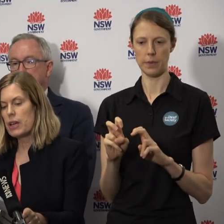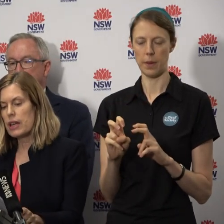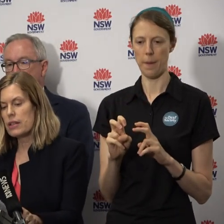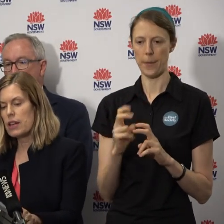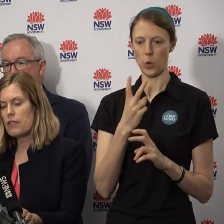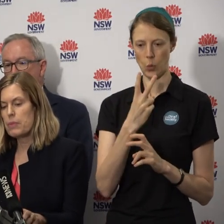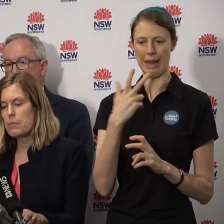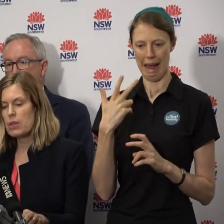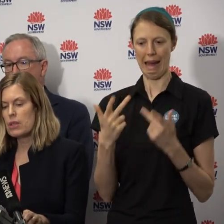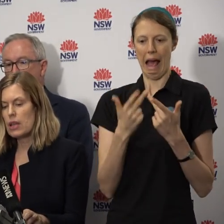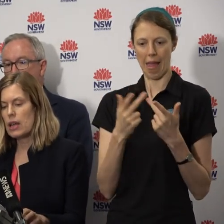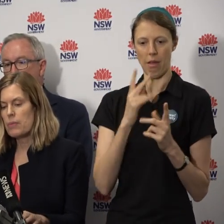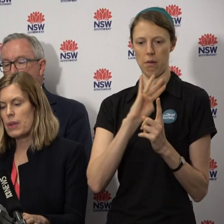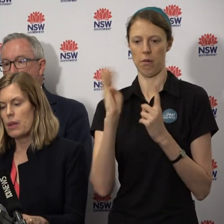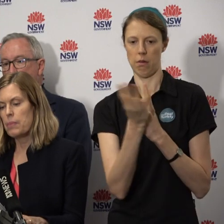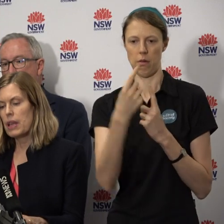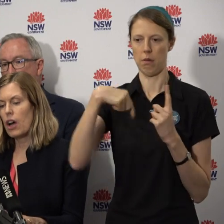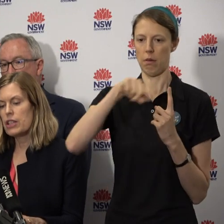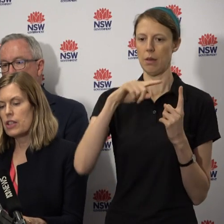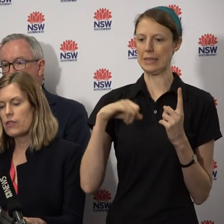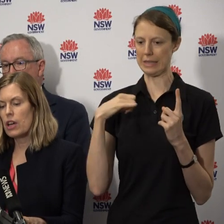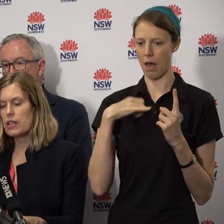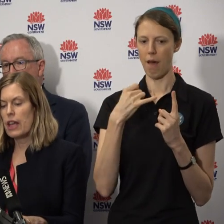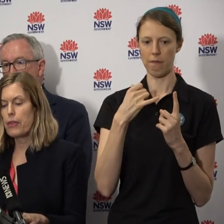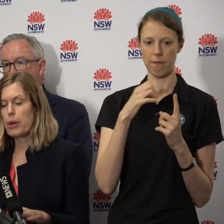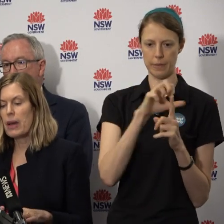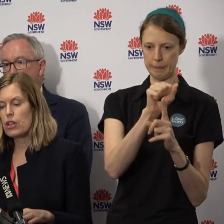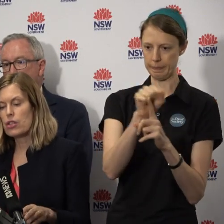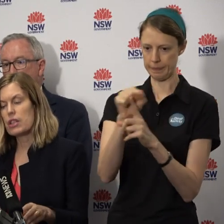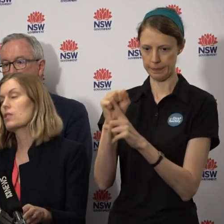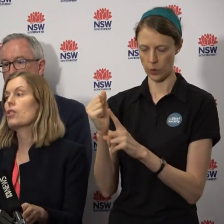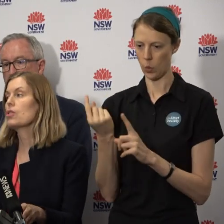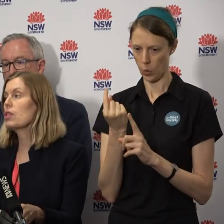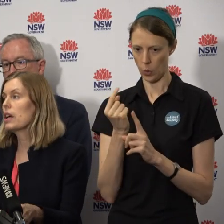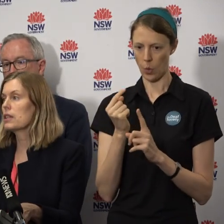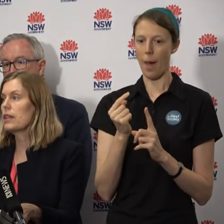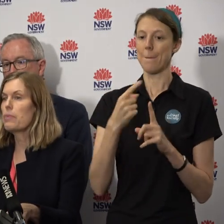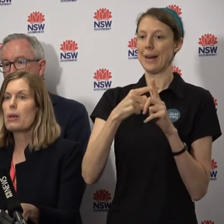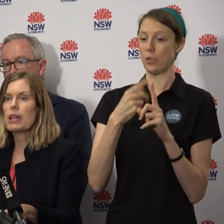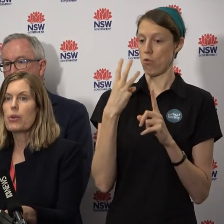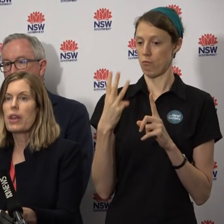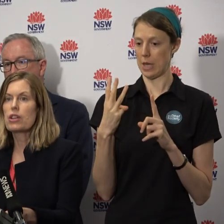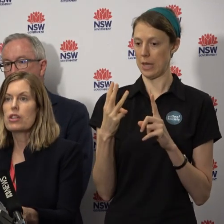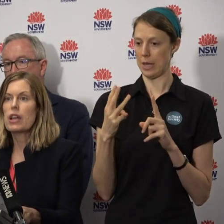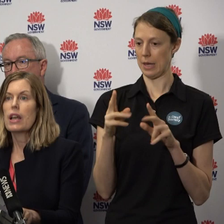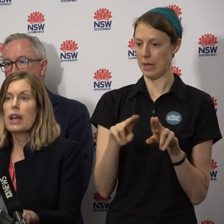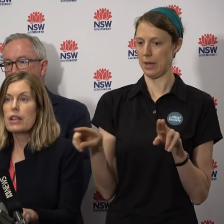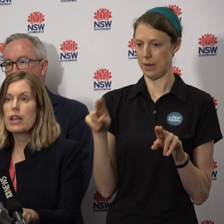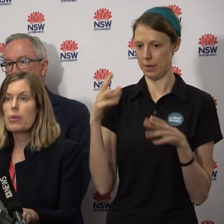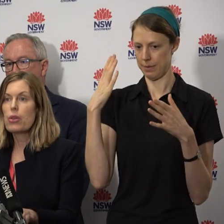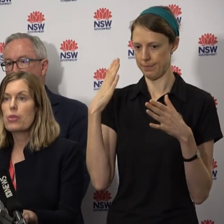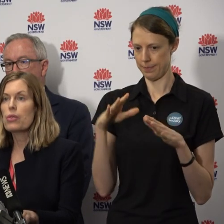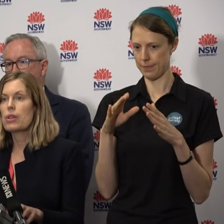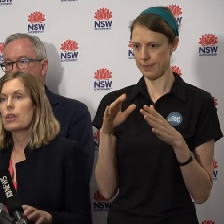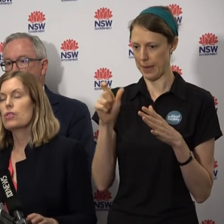indicated, 28 staff members being identified and 3 patients as close contacts, and that public health action has